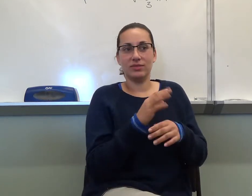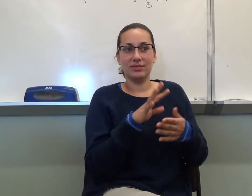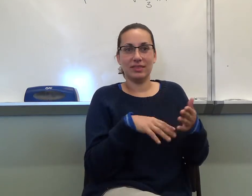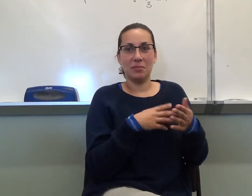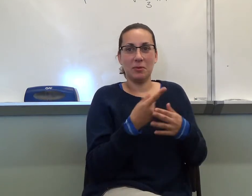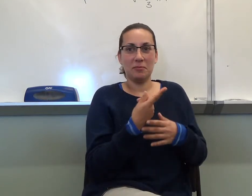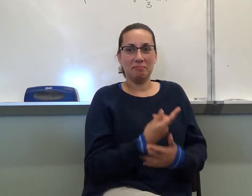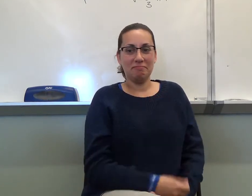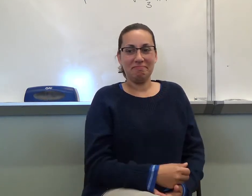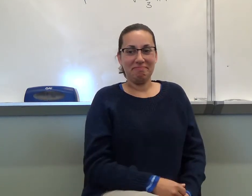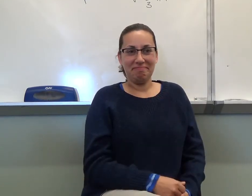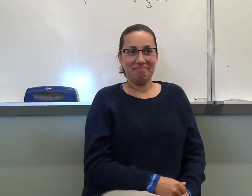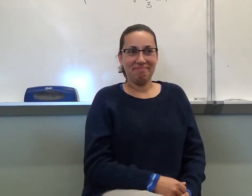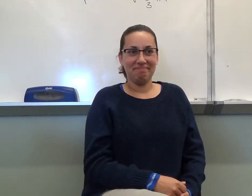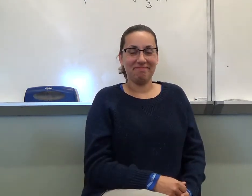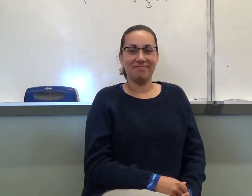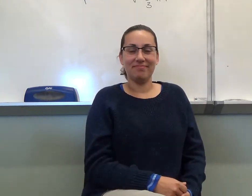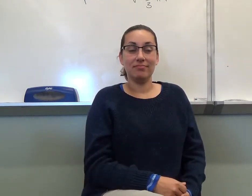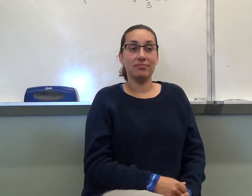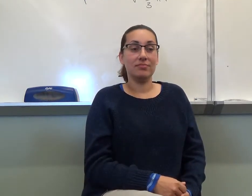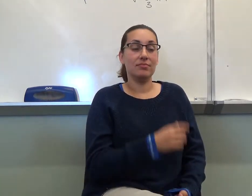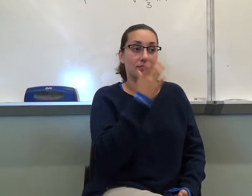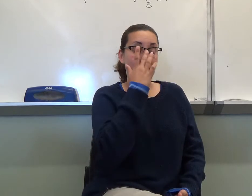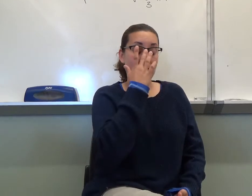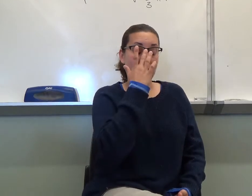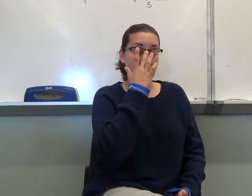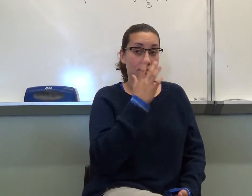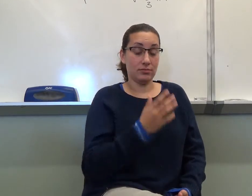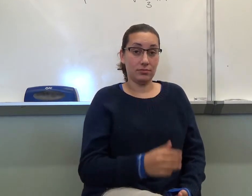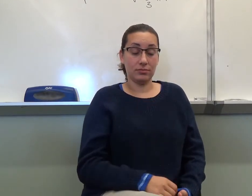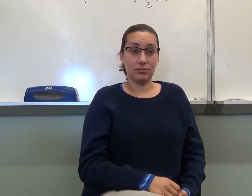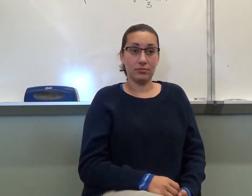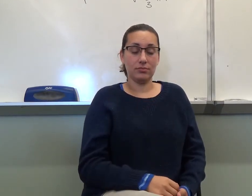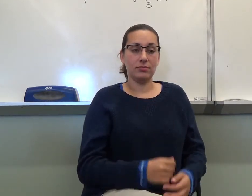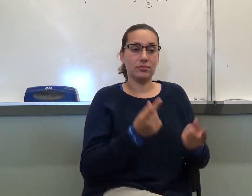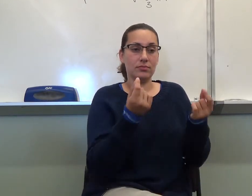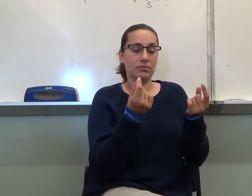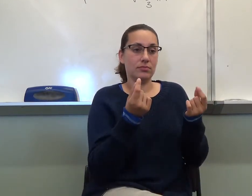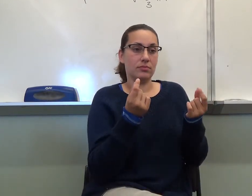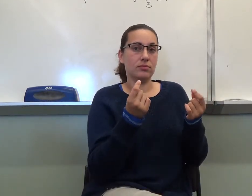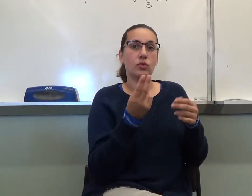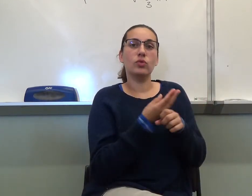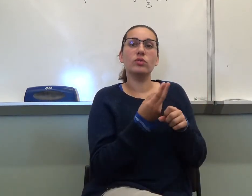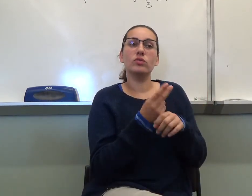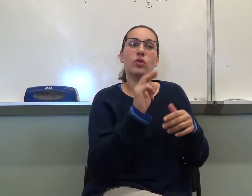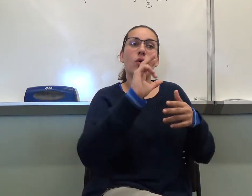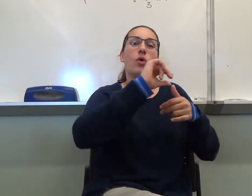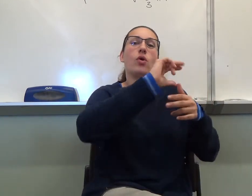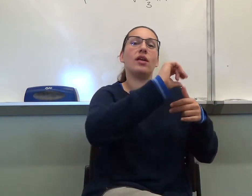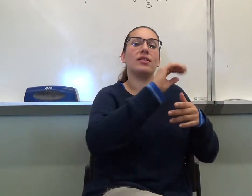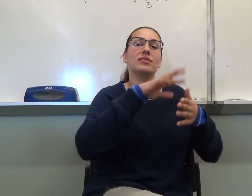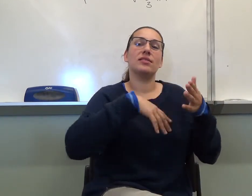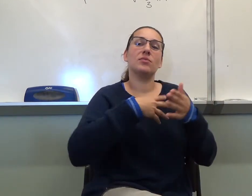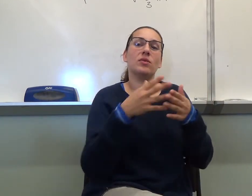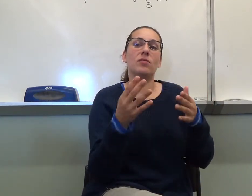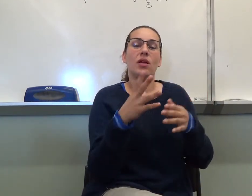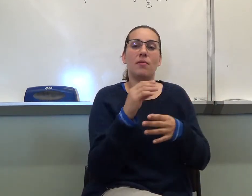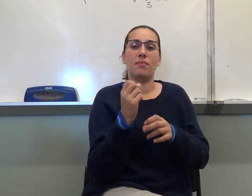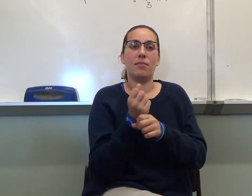Now, what we're going to do is go back to the hurricane one and make it pretty. Now, the first thing you'll notice in